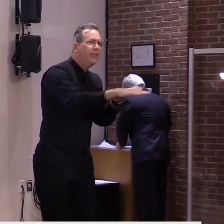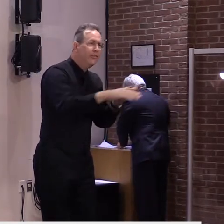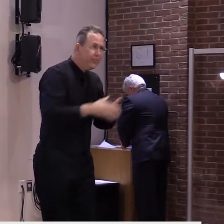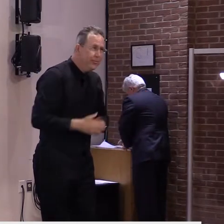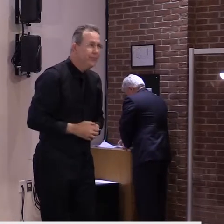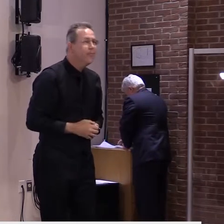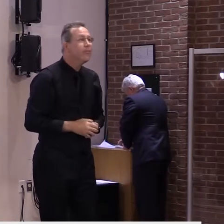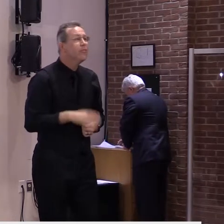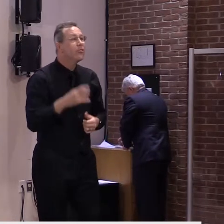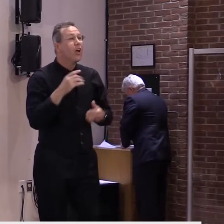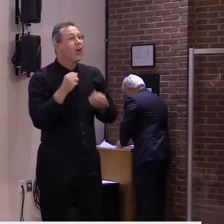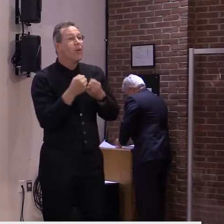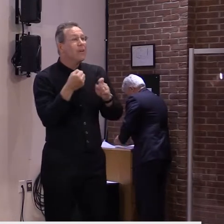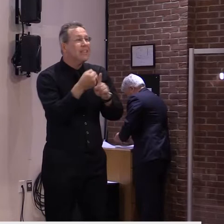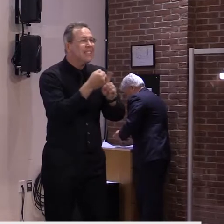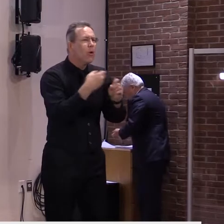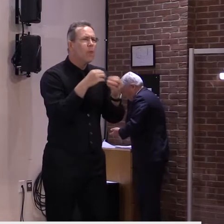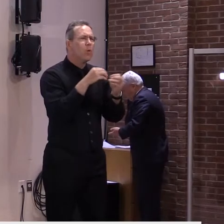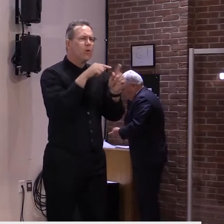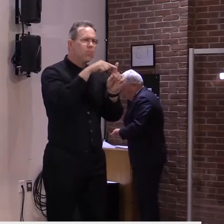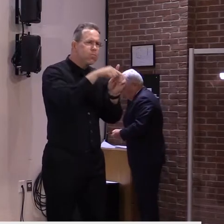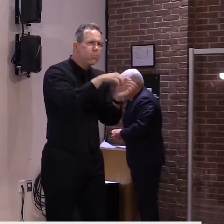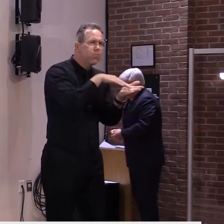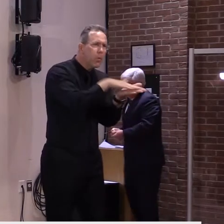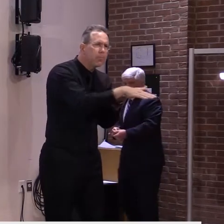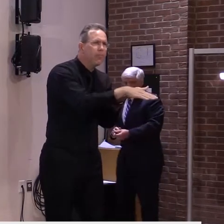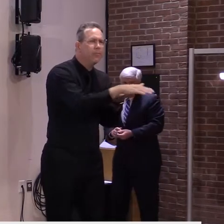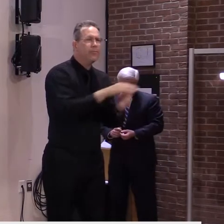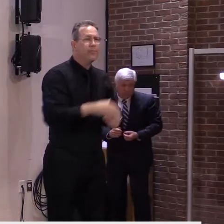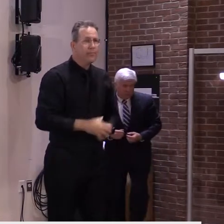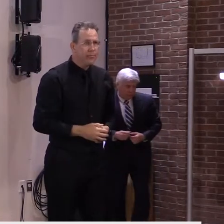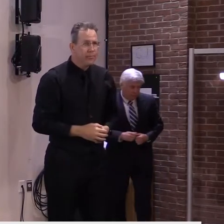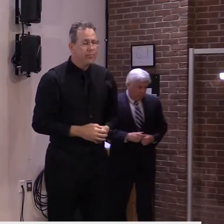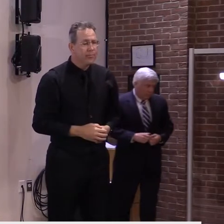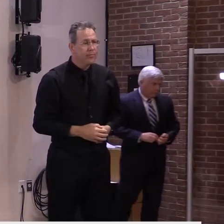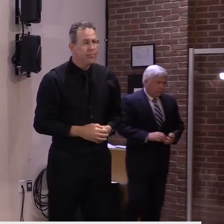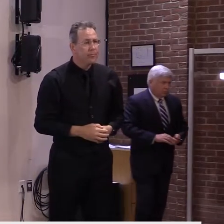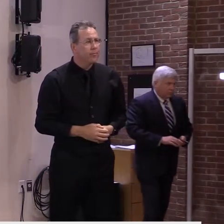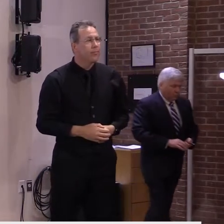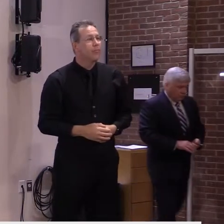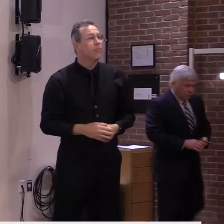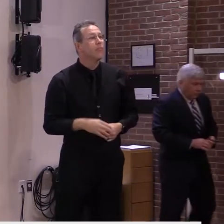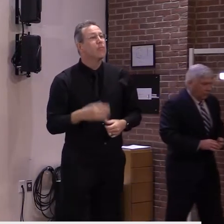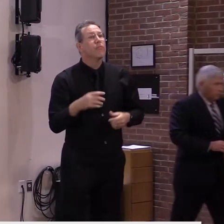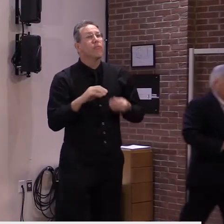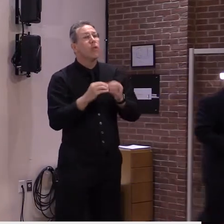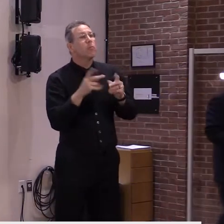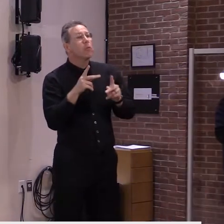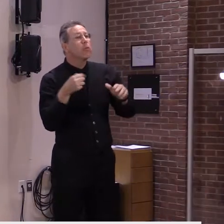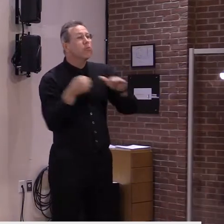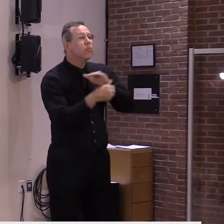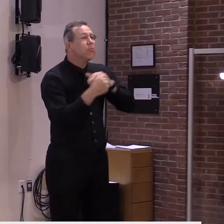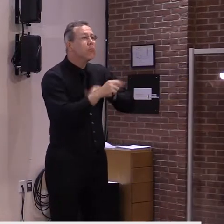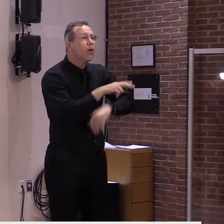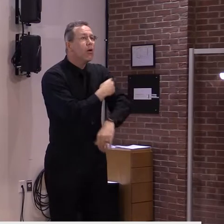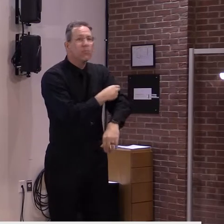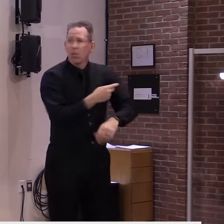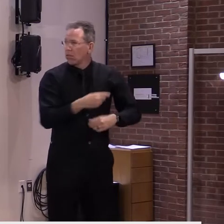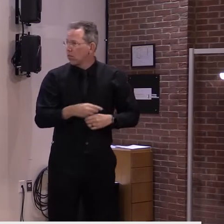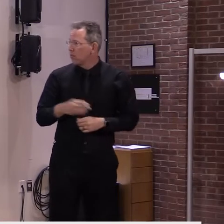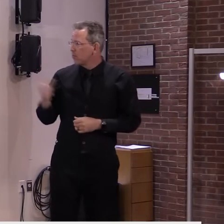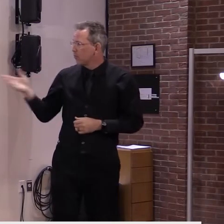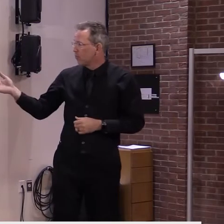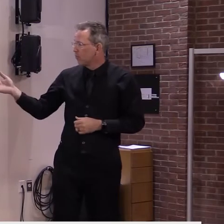have been. The hospitalization rate in Vermont continues to drop to the lowest level in the past